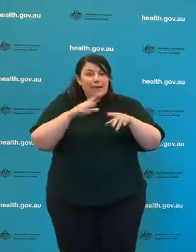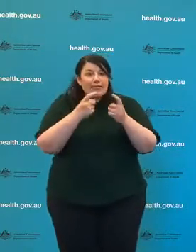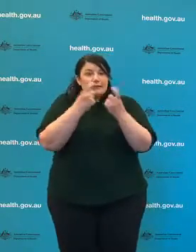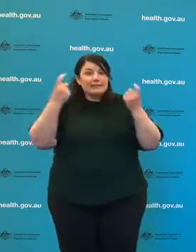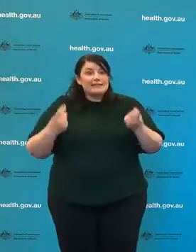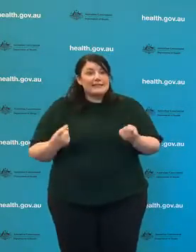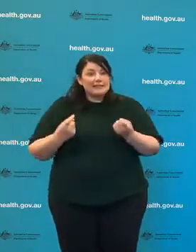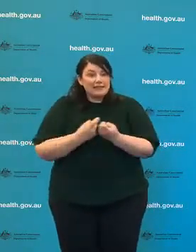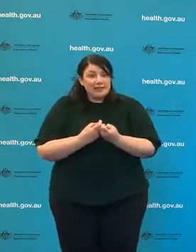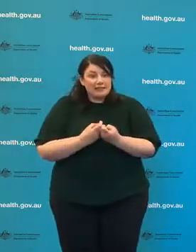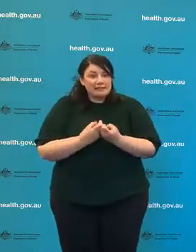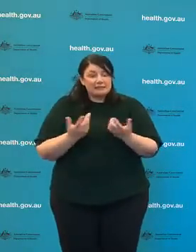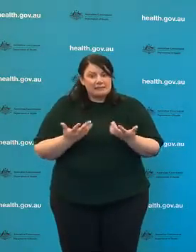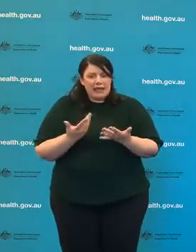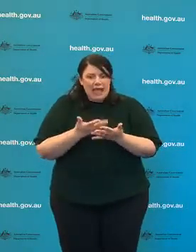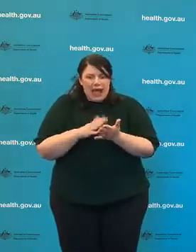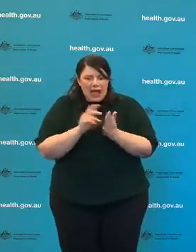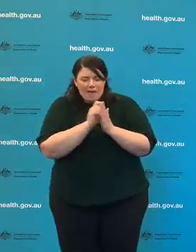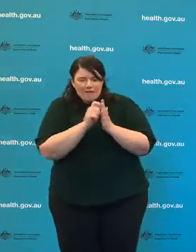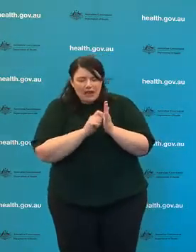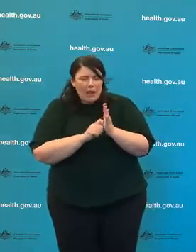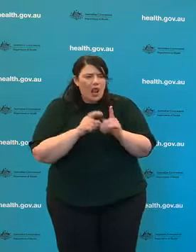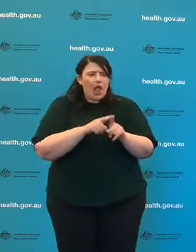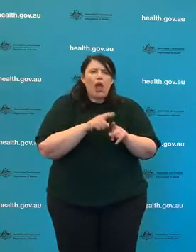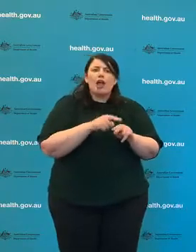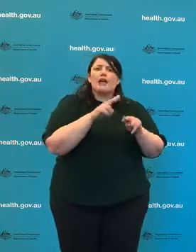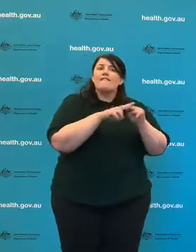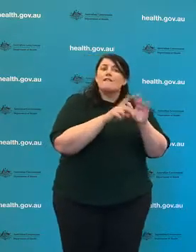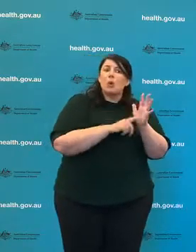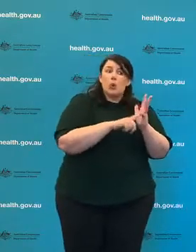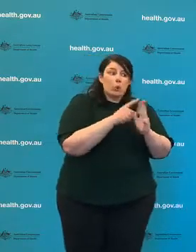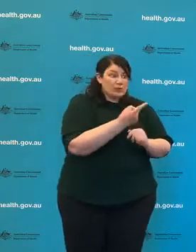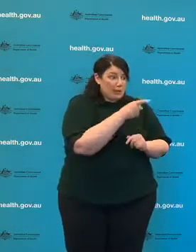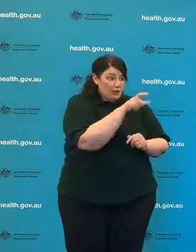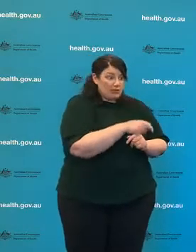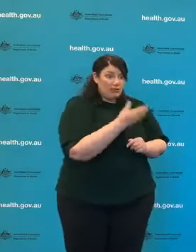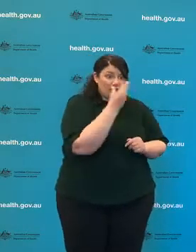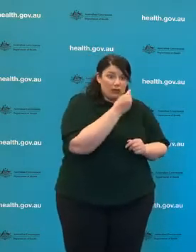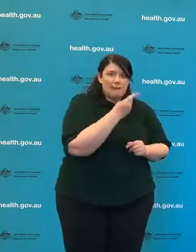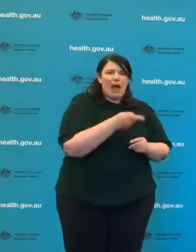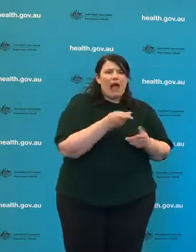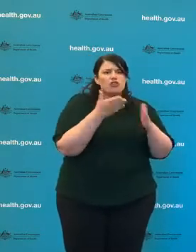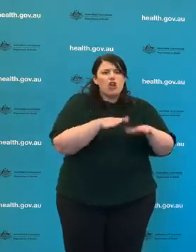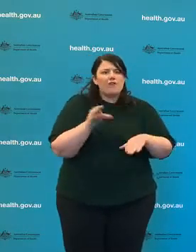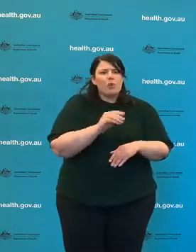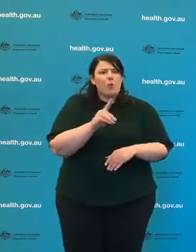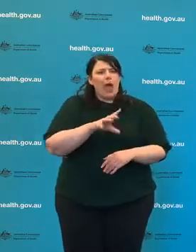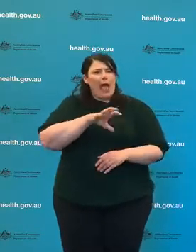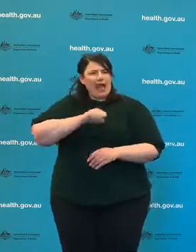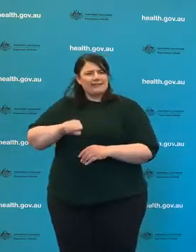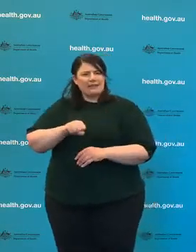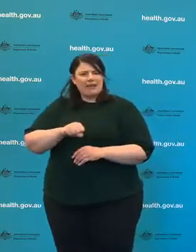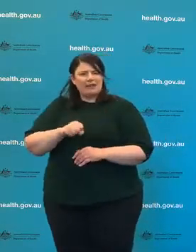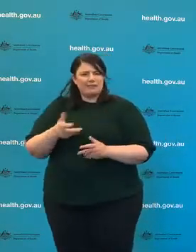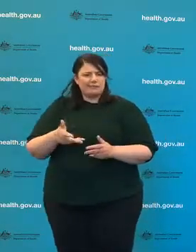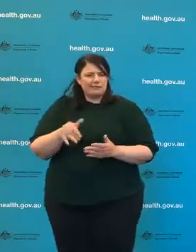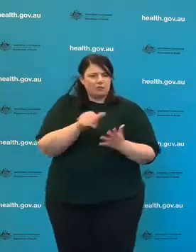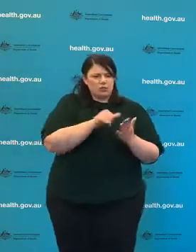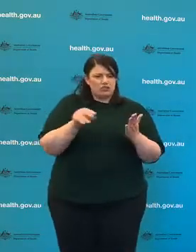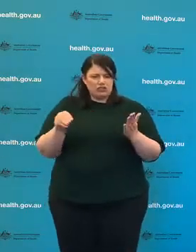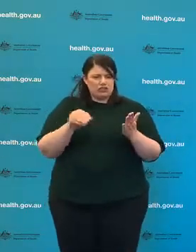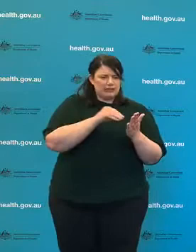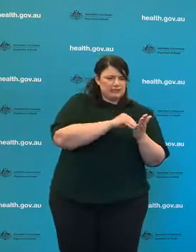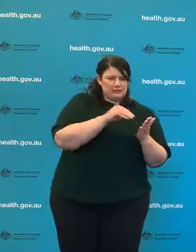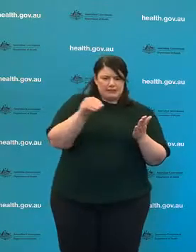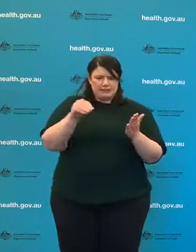say, influenza, to take another respiratory viral disease, dies of a heart attack, and then trying to decide which one you put when